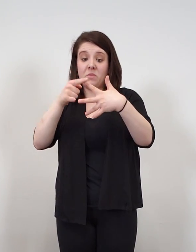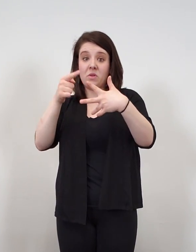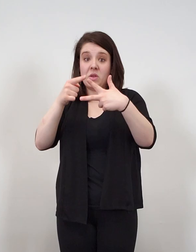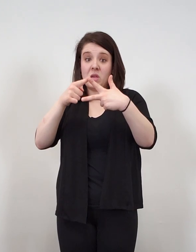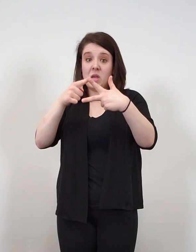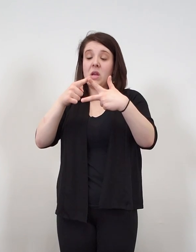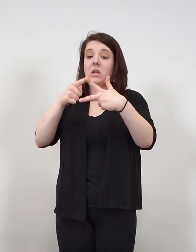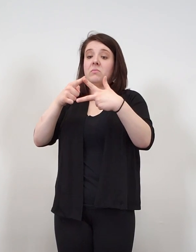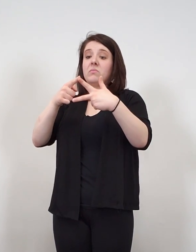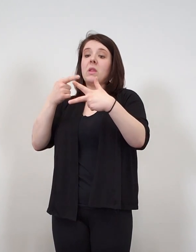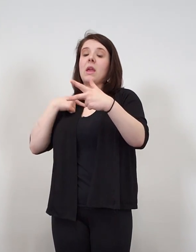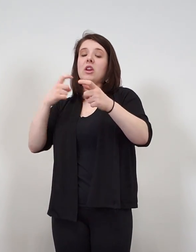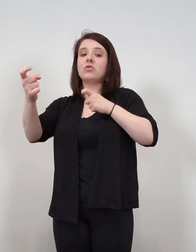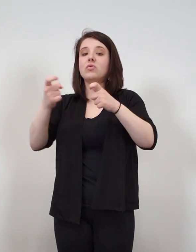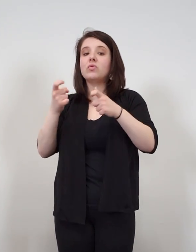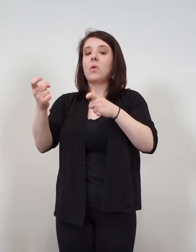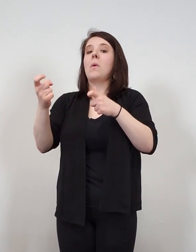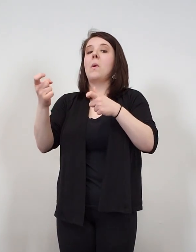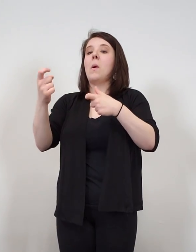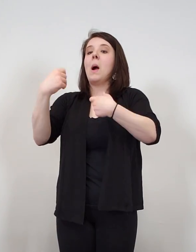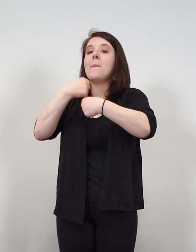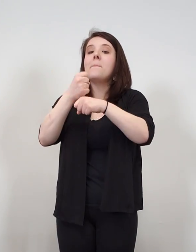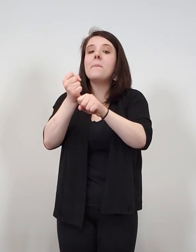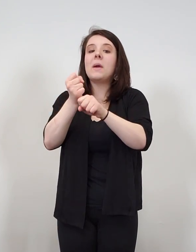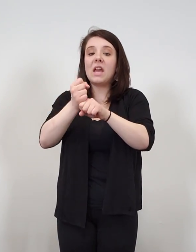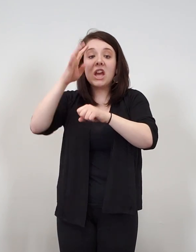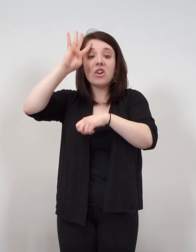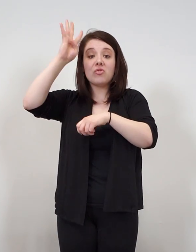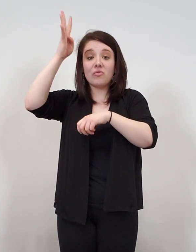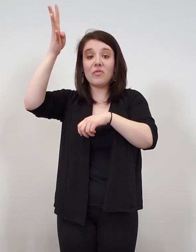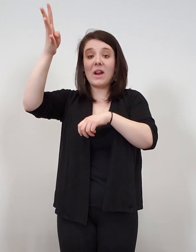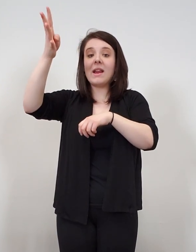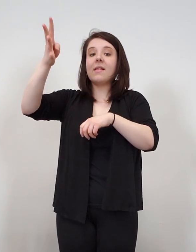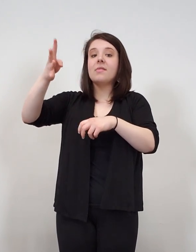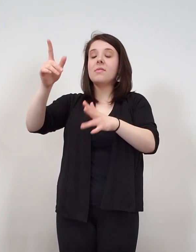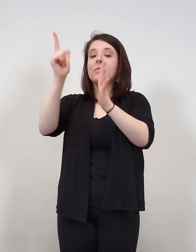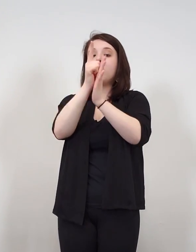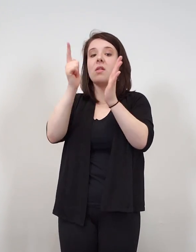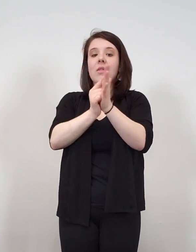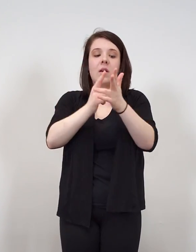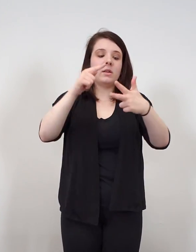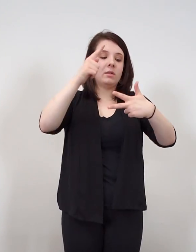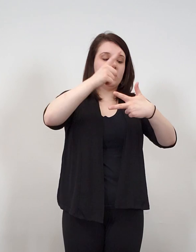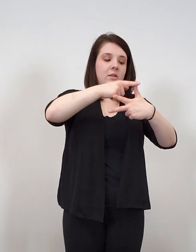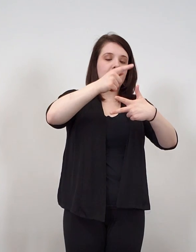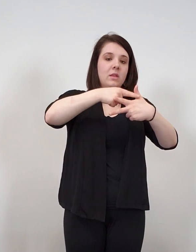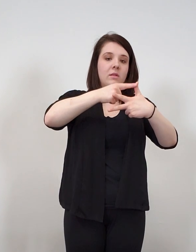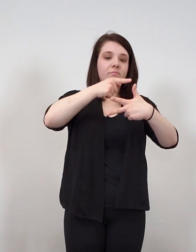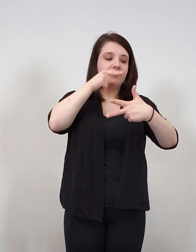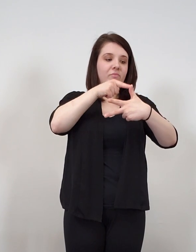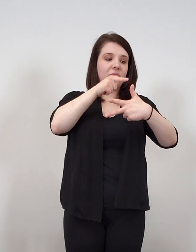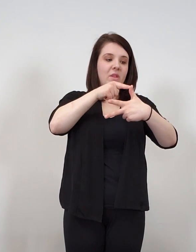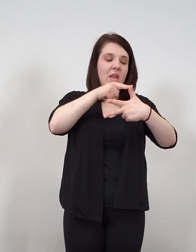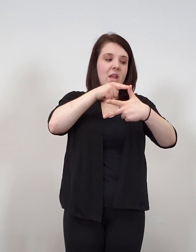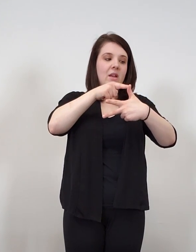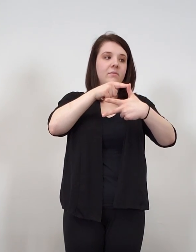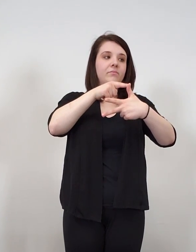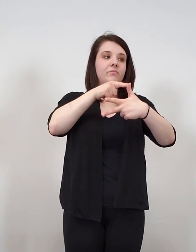is in charge of enforcing the laws. And the judicial branch is in charge of interpreting the laws. Each has